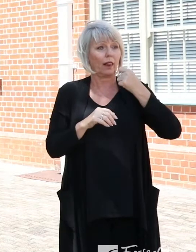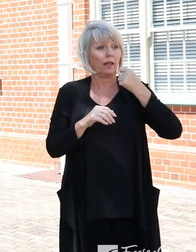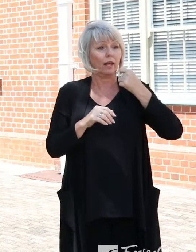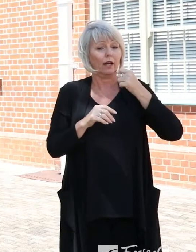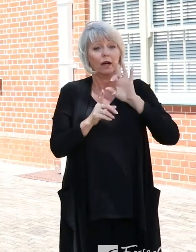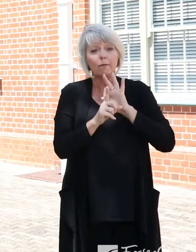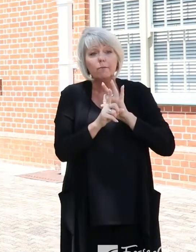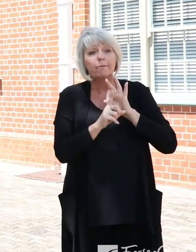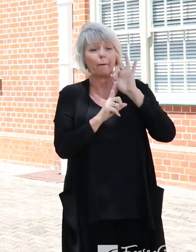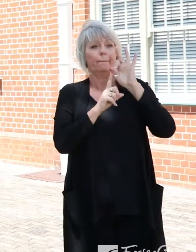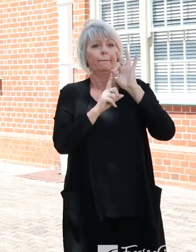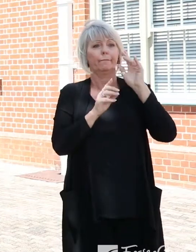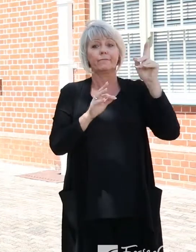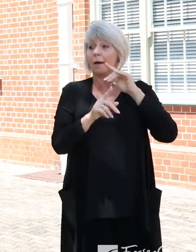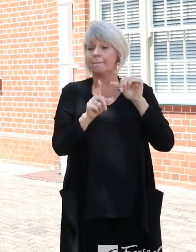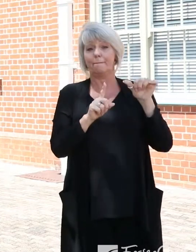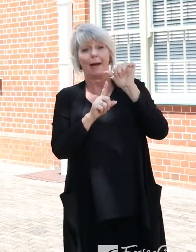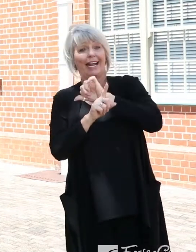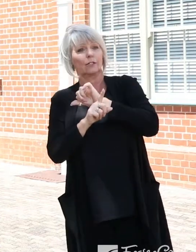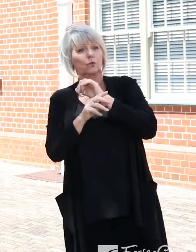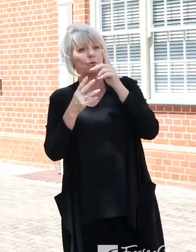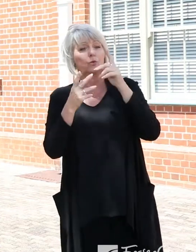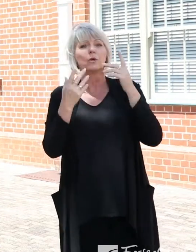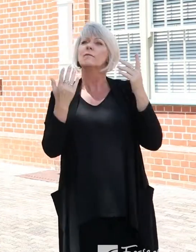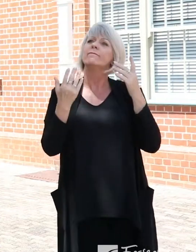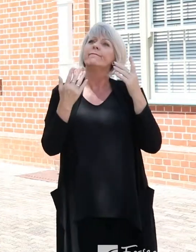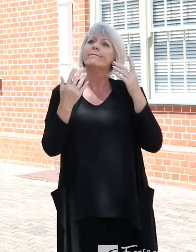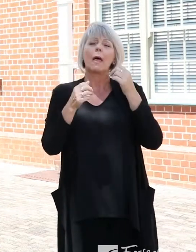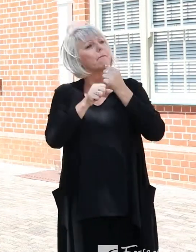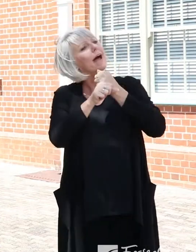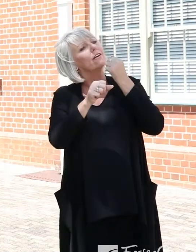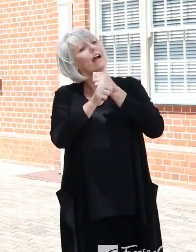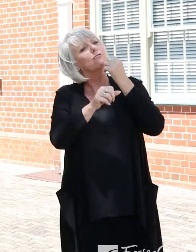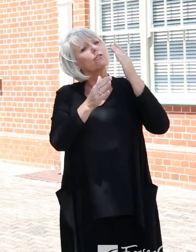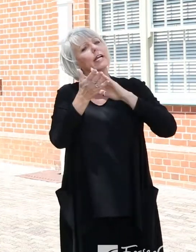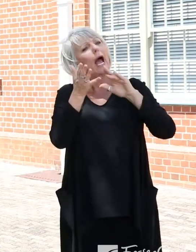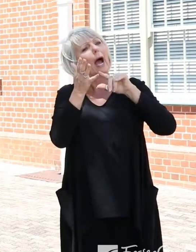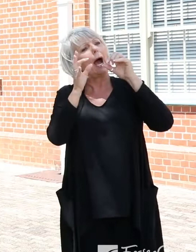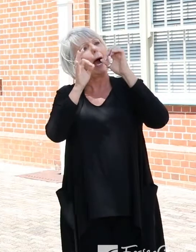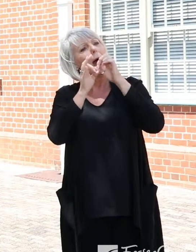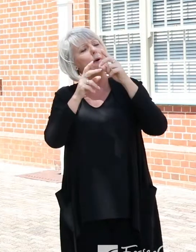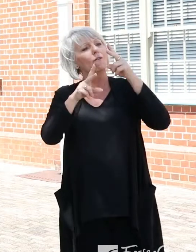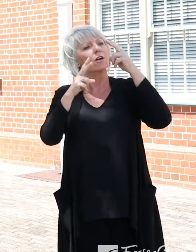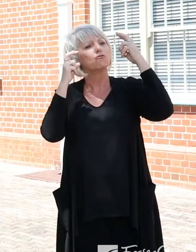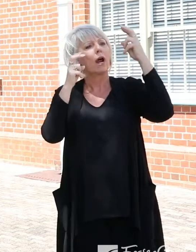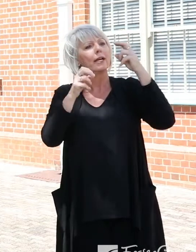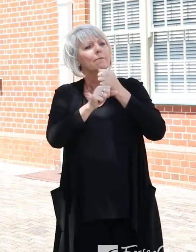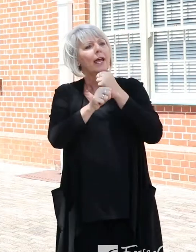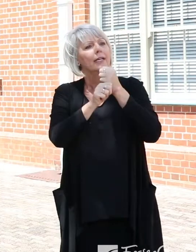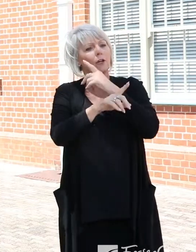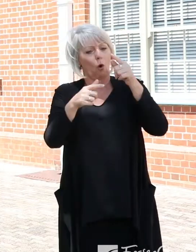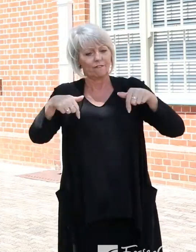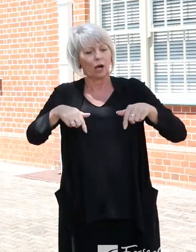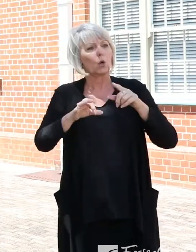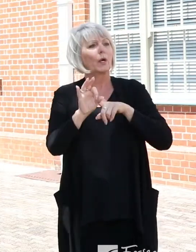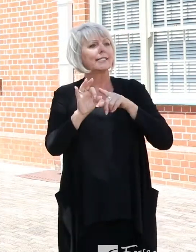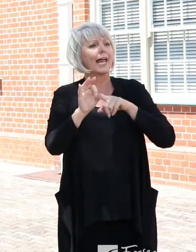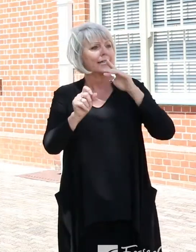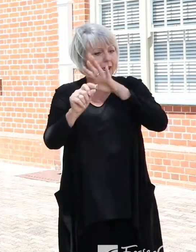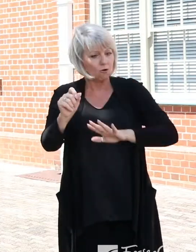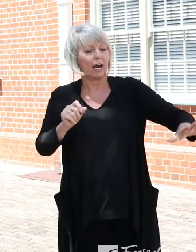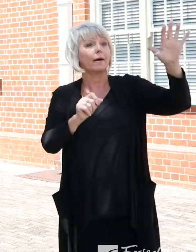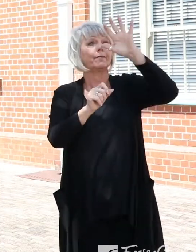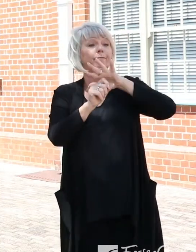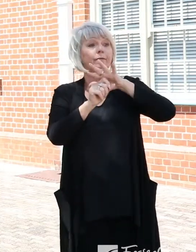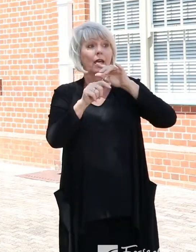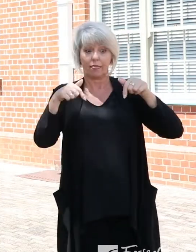we would restore Maryborough to being able to be the manufacturing hub of train making in Queensland. Not only will